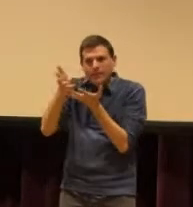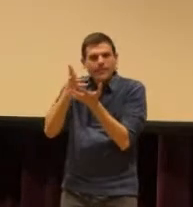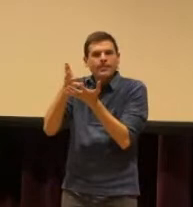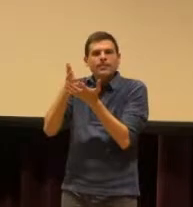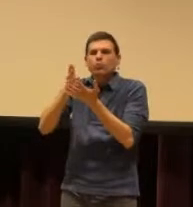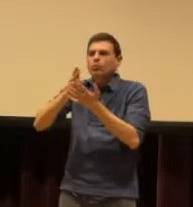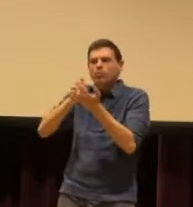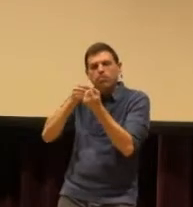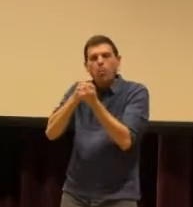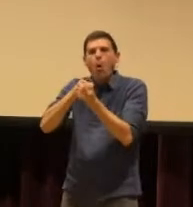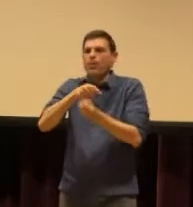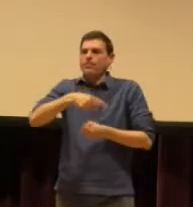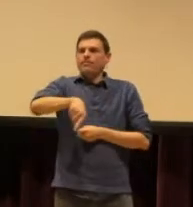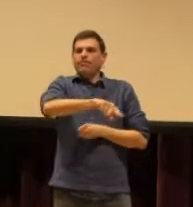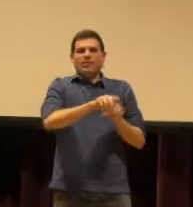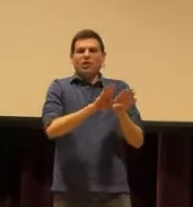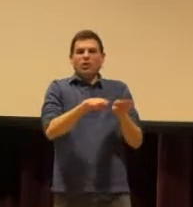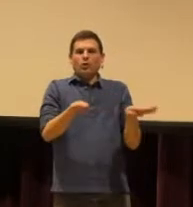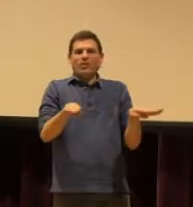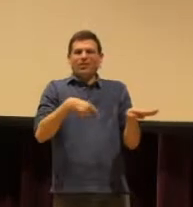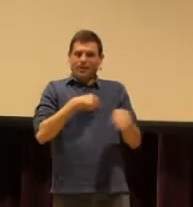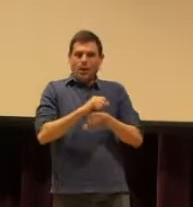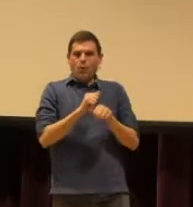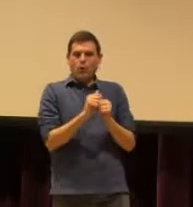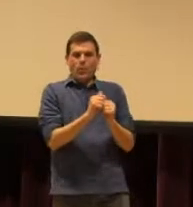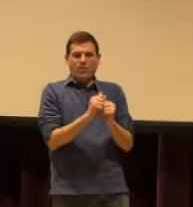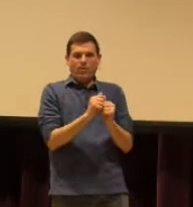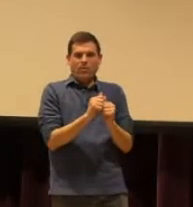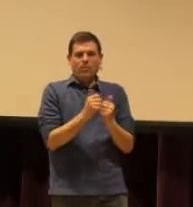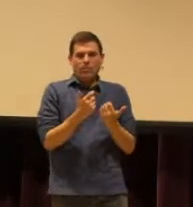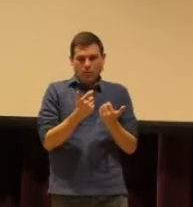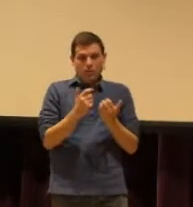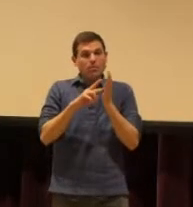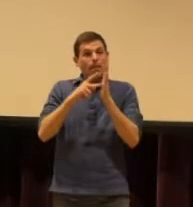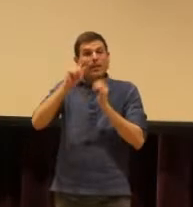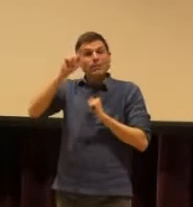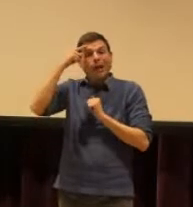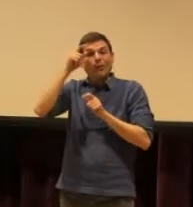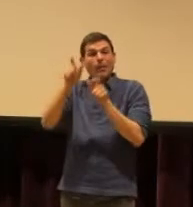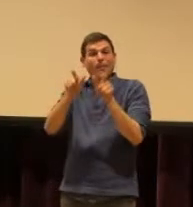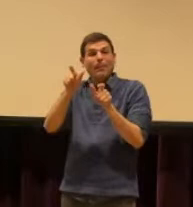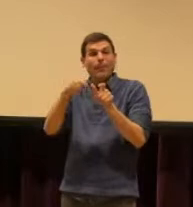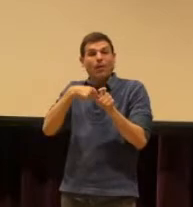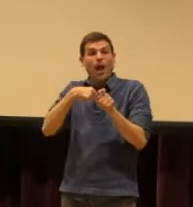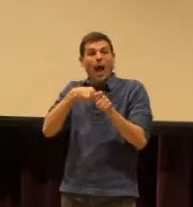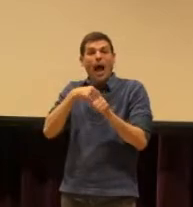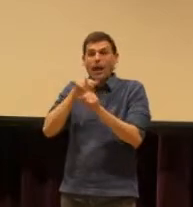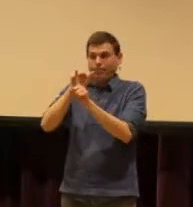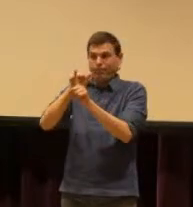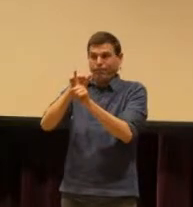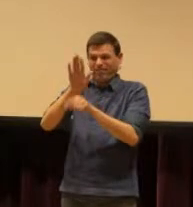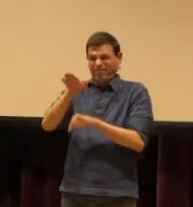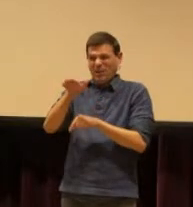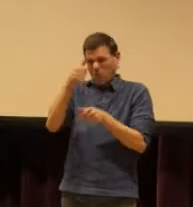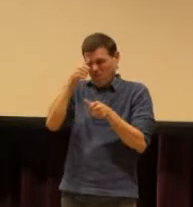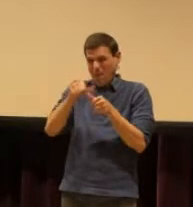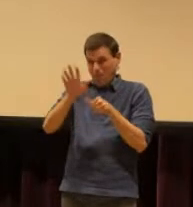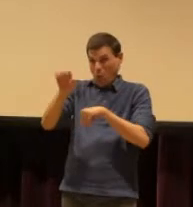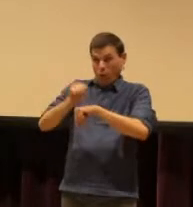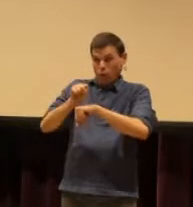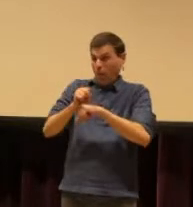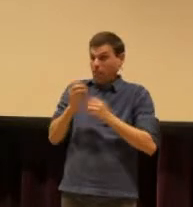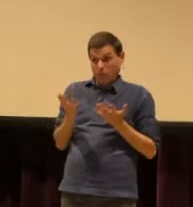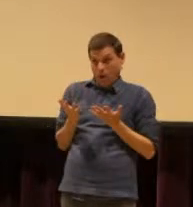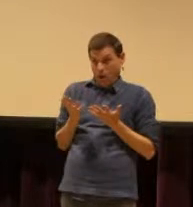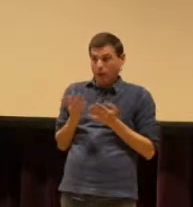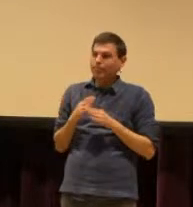with. And a lot of that is reminding these government officials why they're there, who they're there to protect,